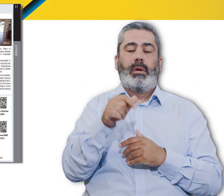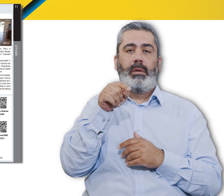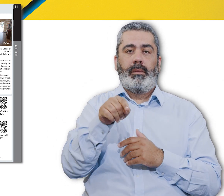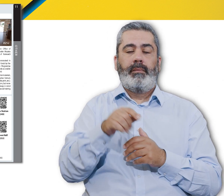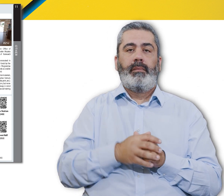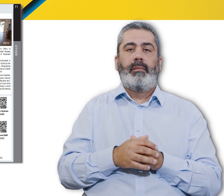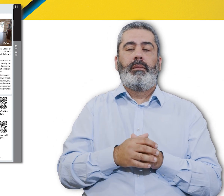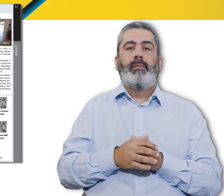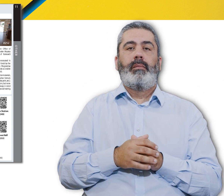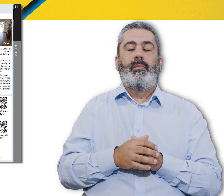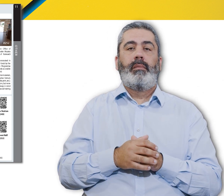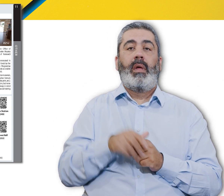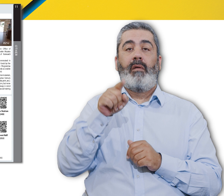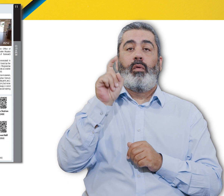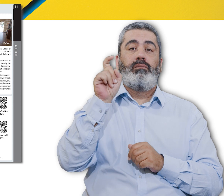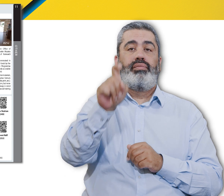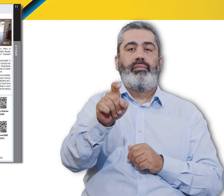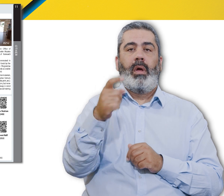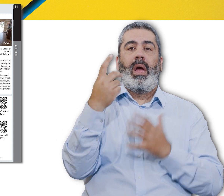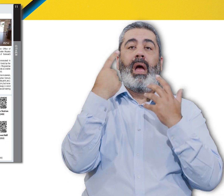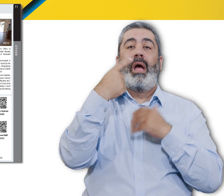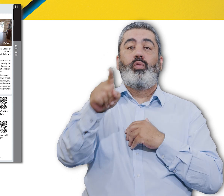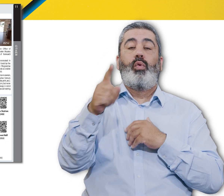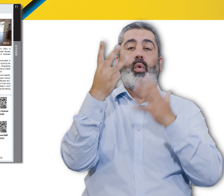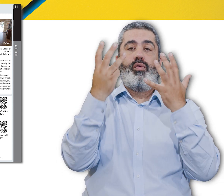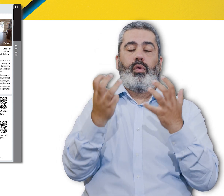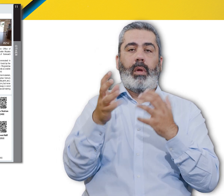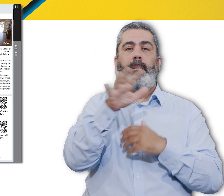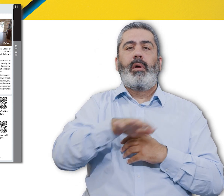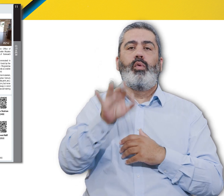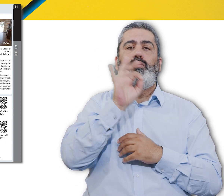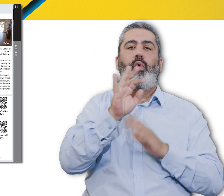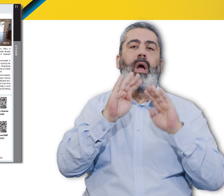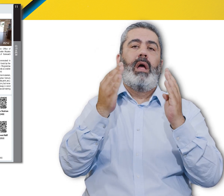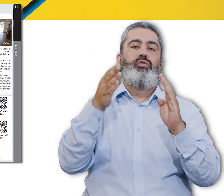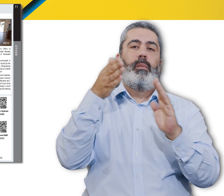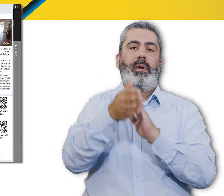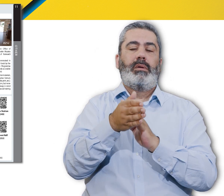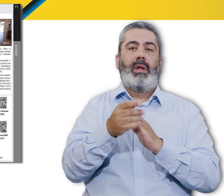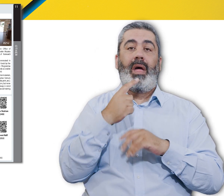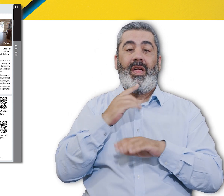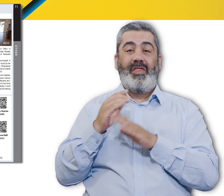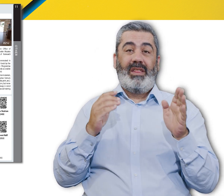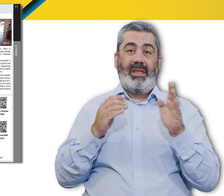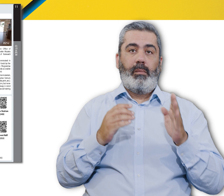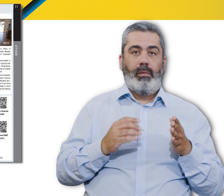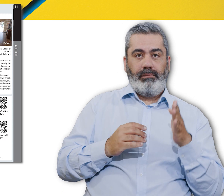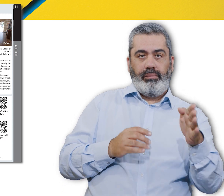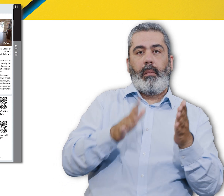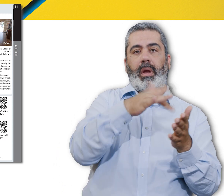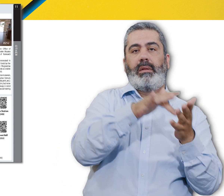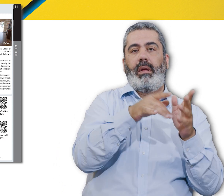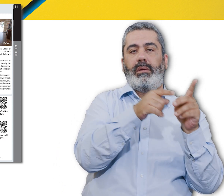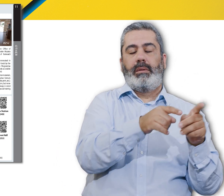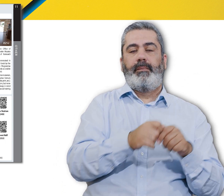number 180, area, Castle. The square close to the western gate of the castle. Holy Trinity